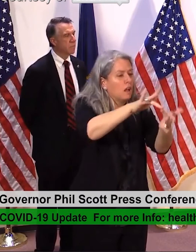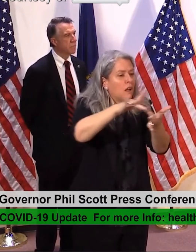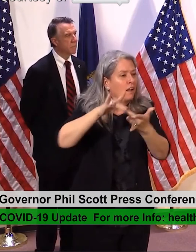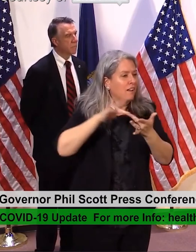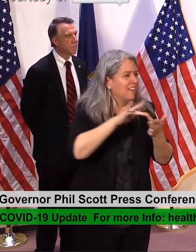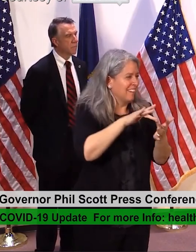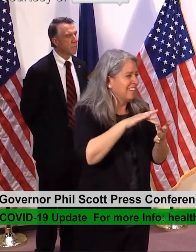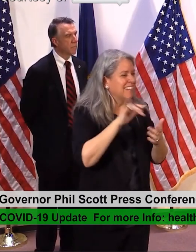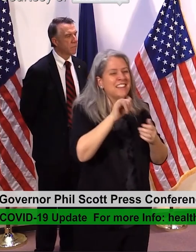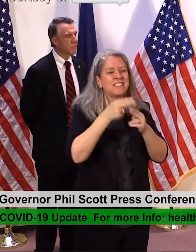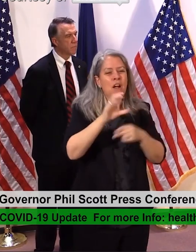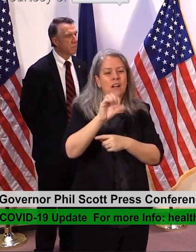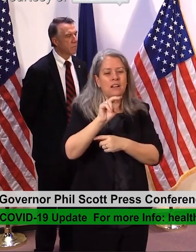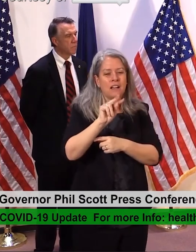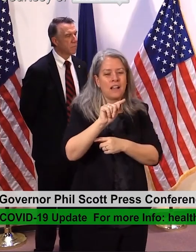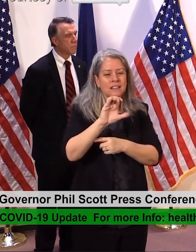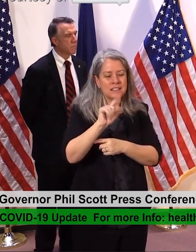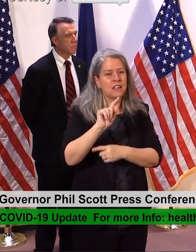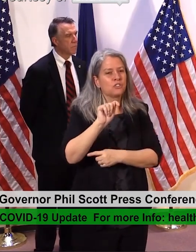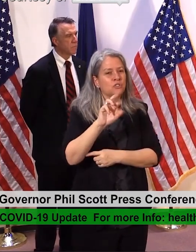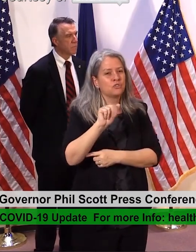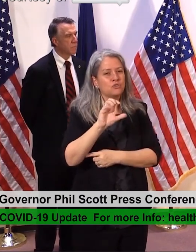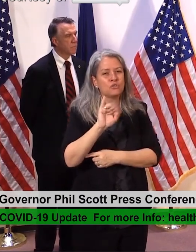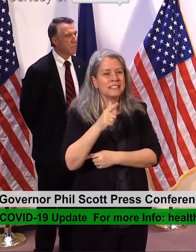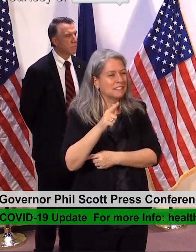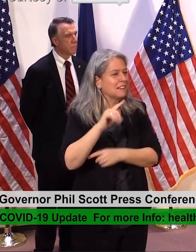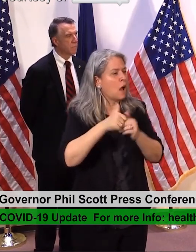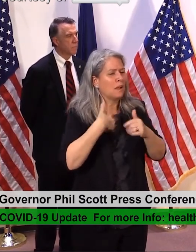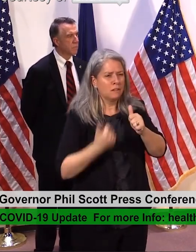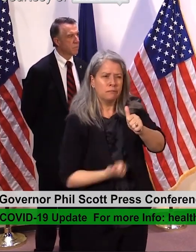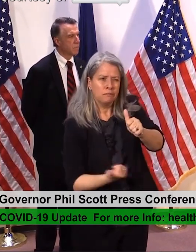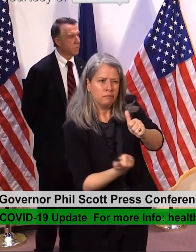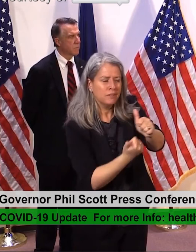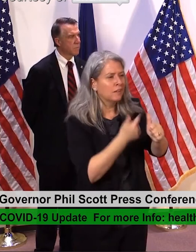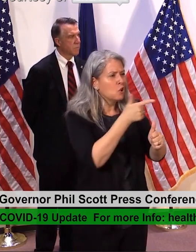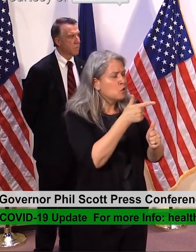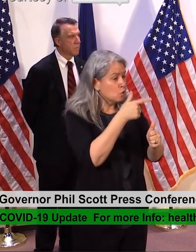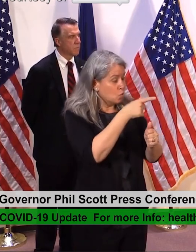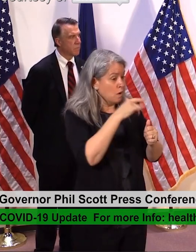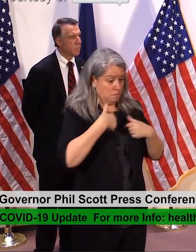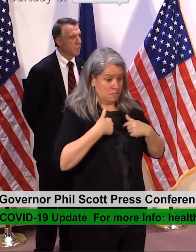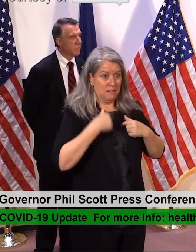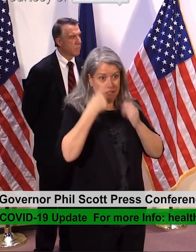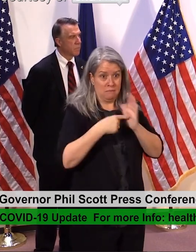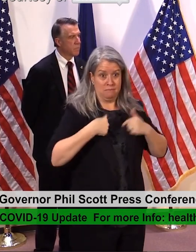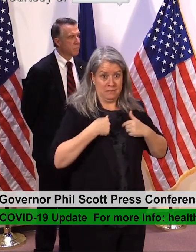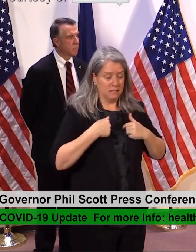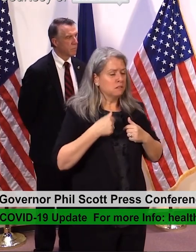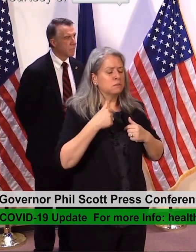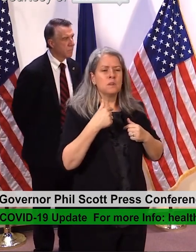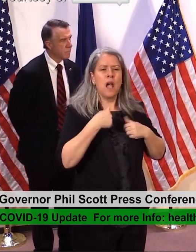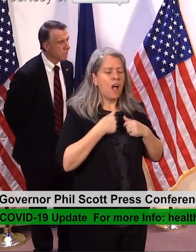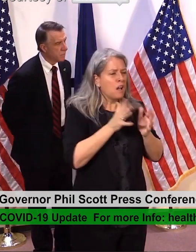science and art of contact tracing to augment our workforce so that if the increased level of